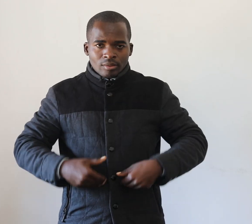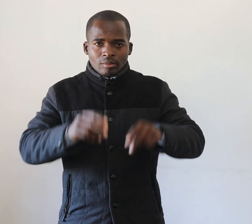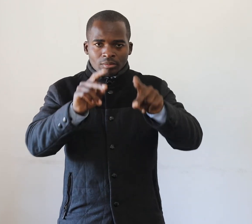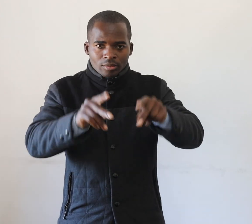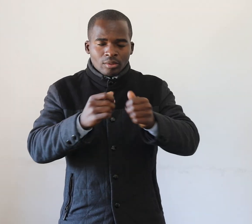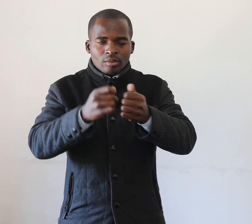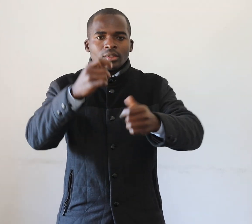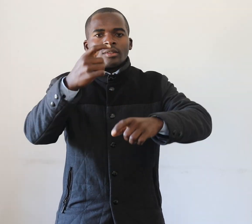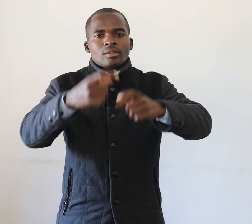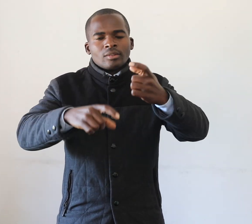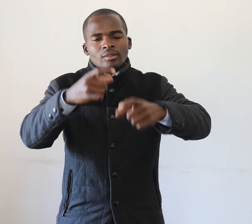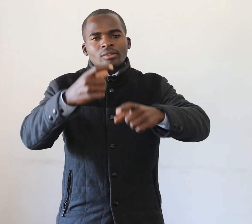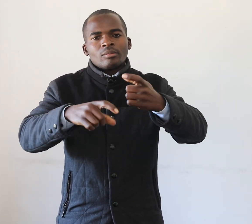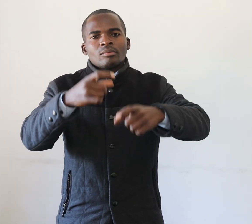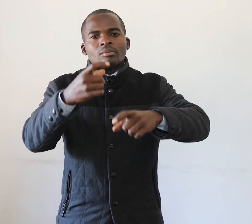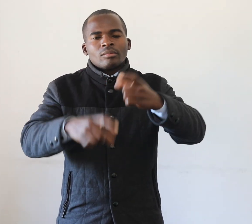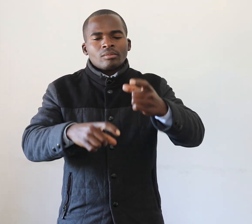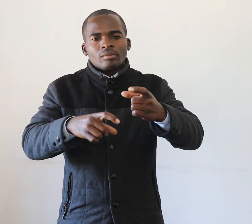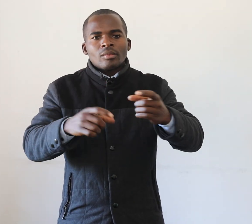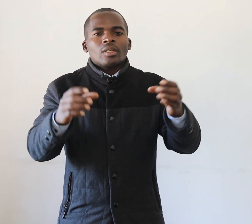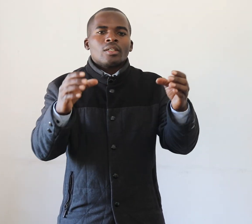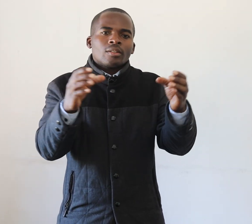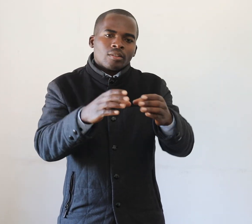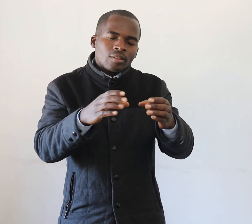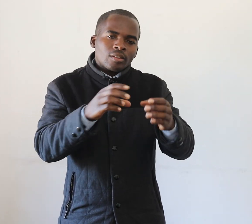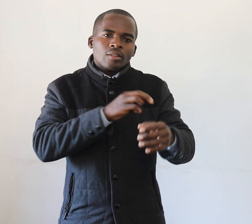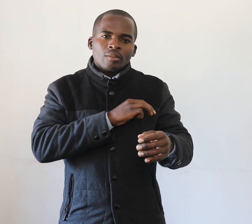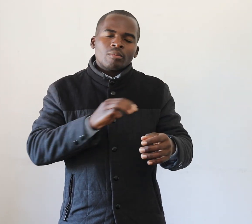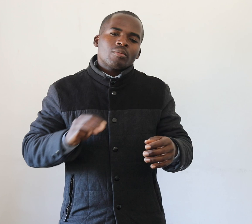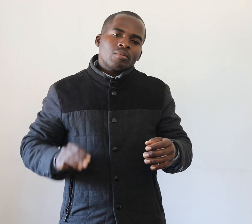with disabilities in council membership.